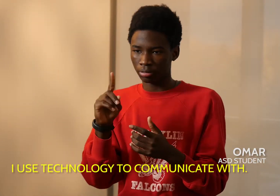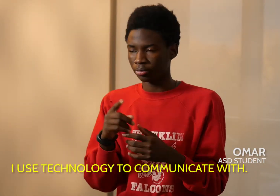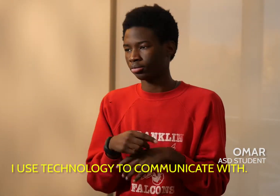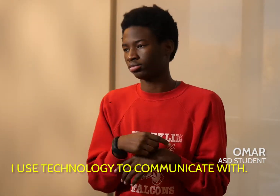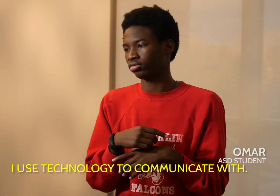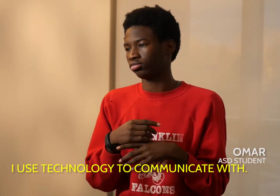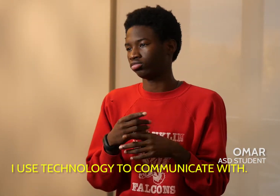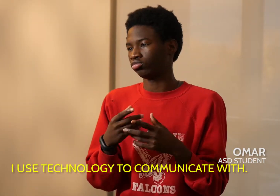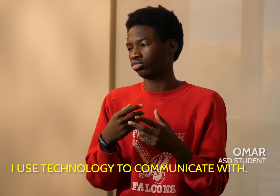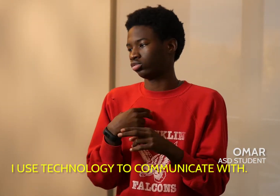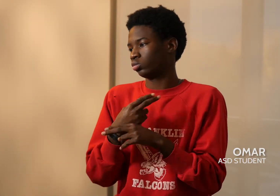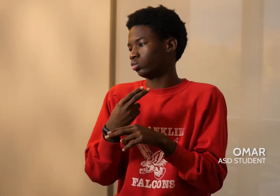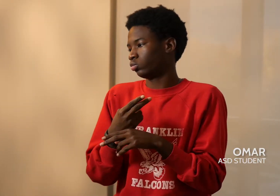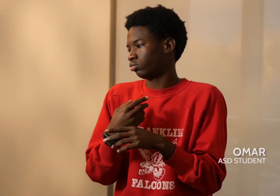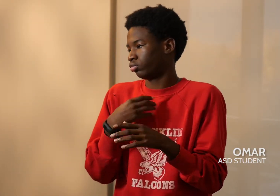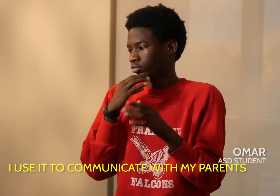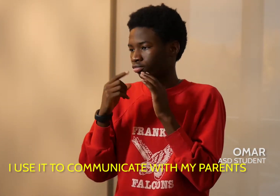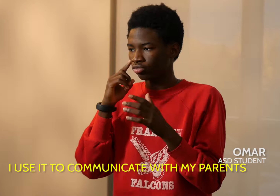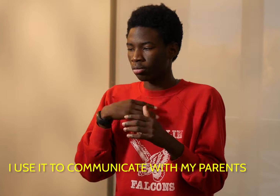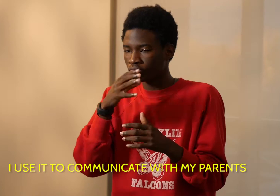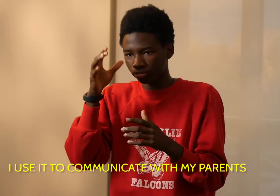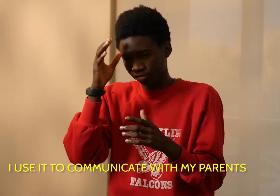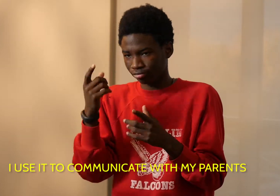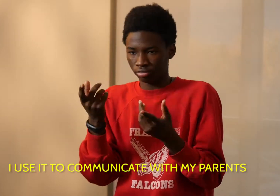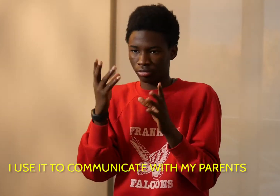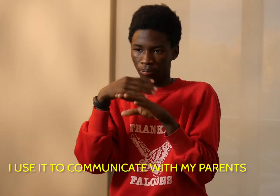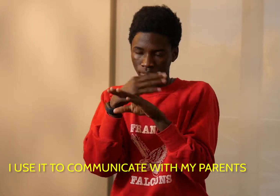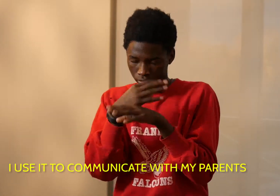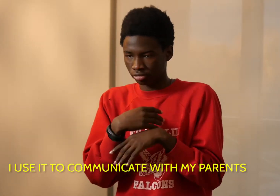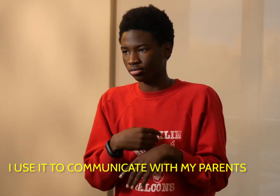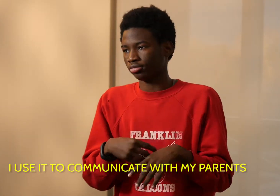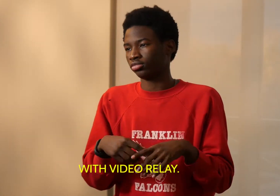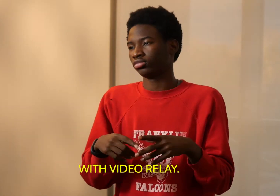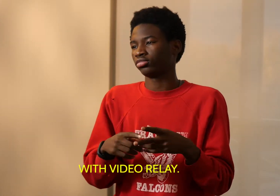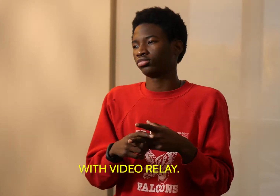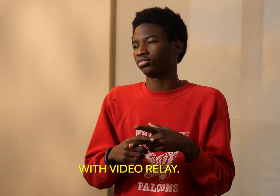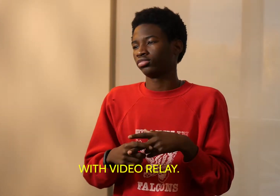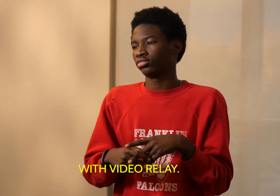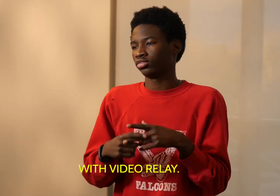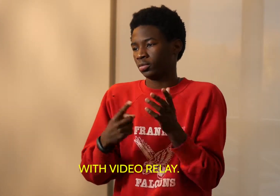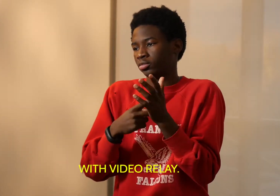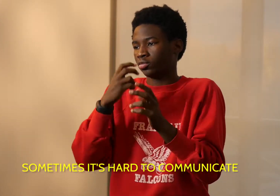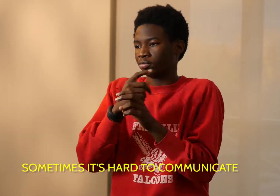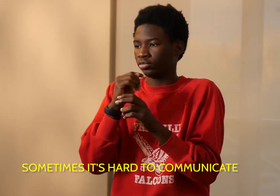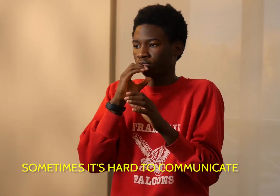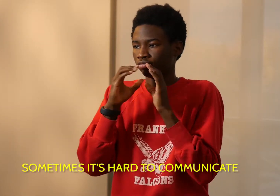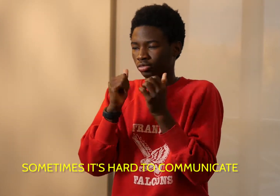to communicate with. I use it to communicate with my parents, with video relay. Sometimes it's hard to